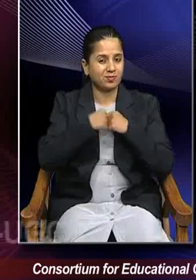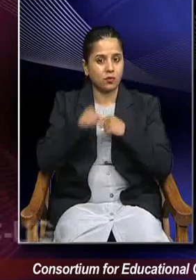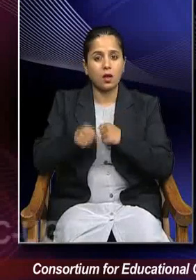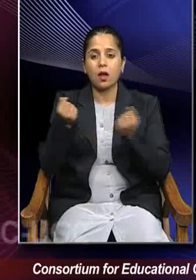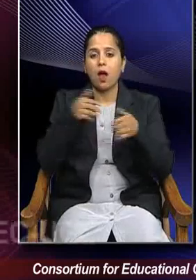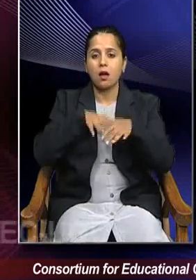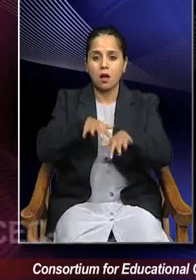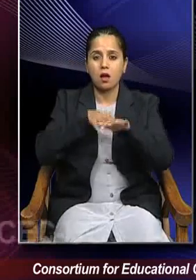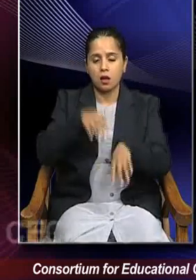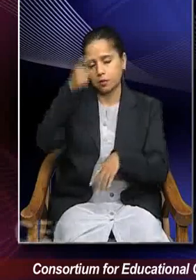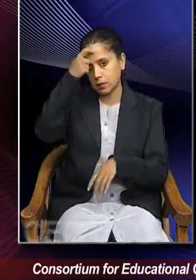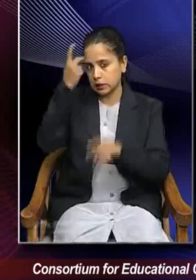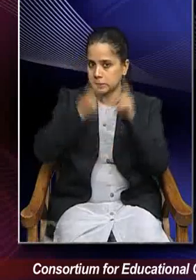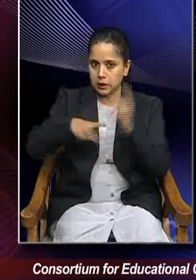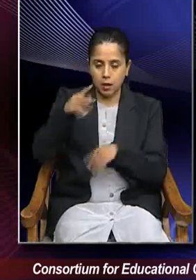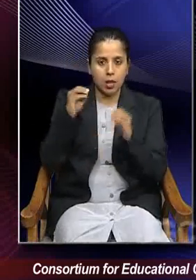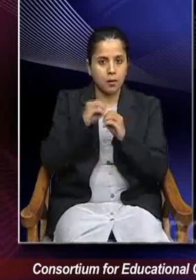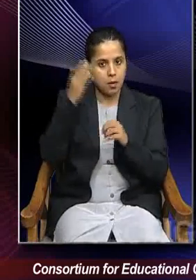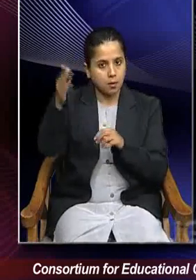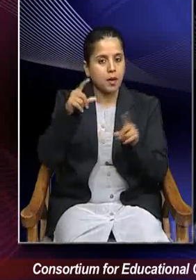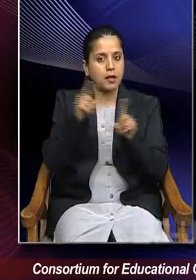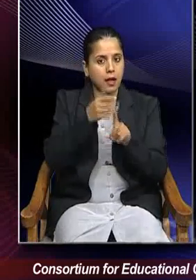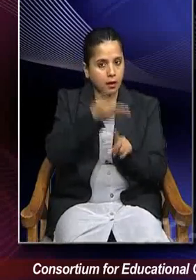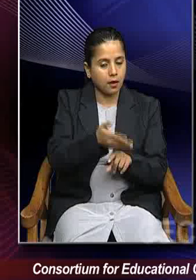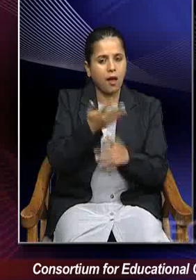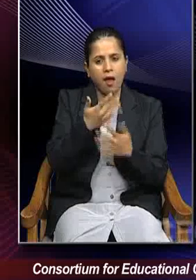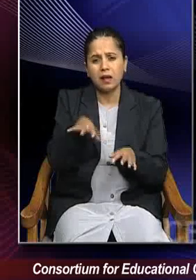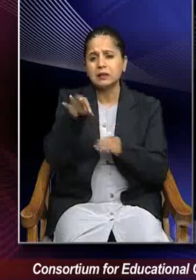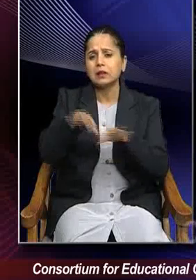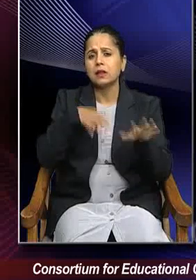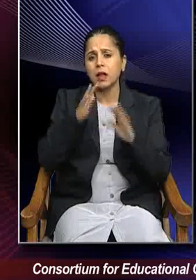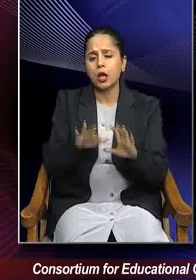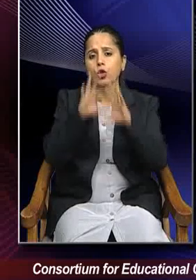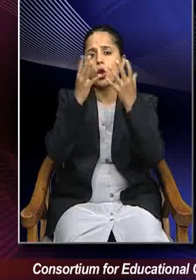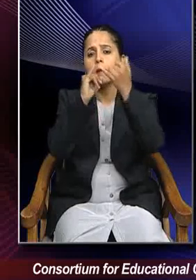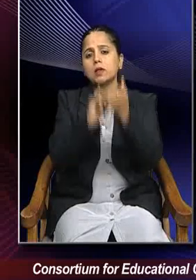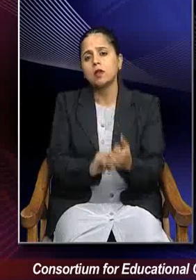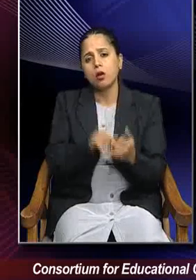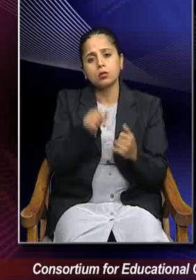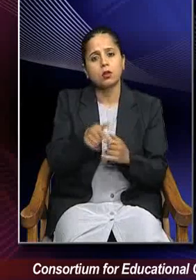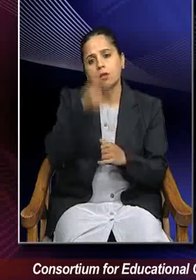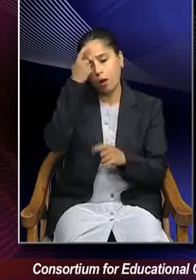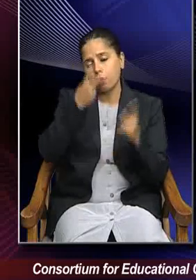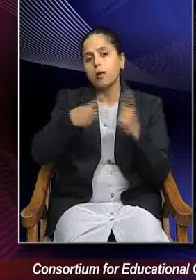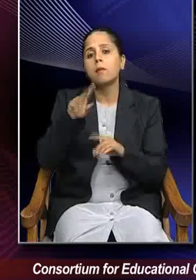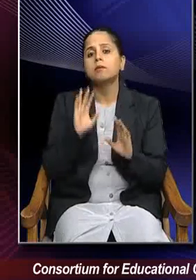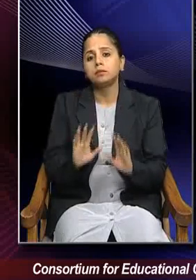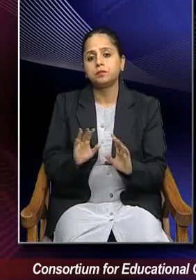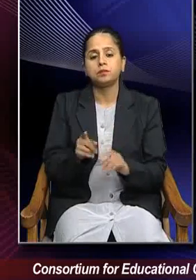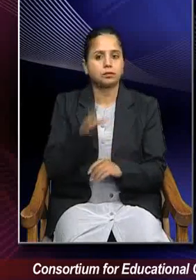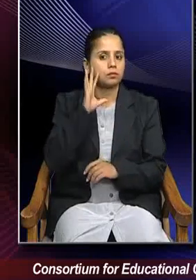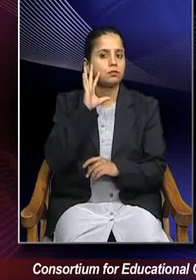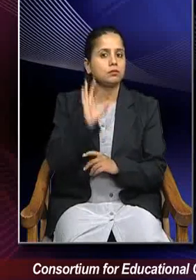is a huge problem, whether it's Mumbai, Delhi or any such city in the global south. So therefore it is very